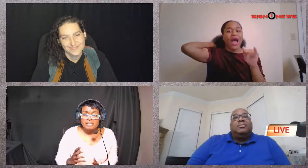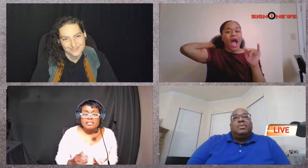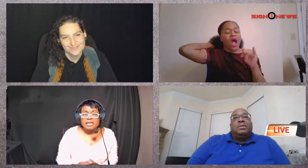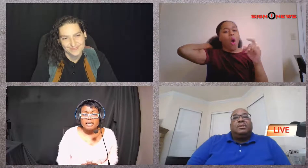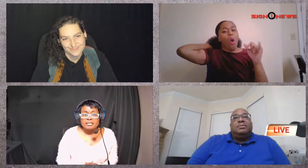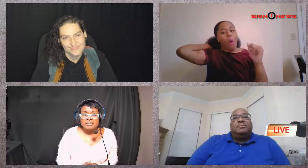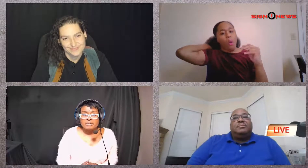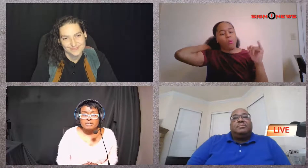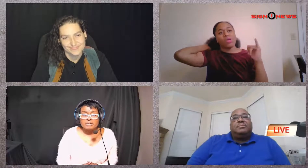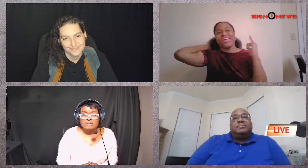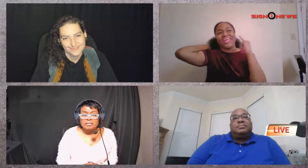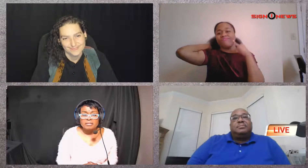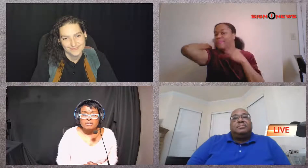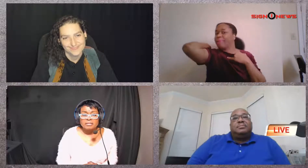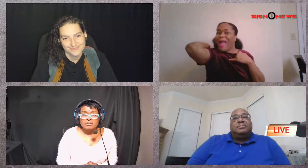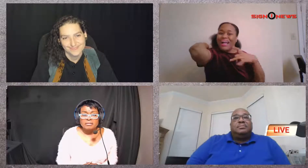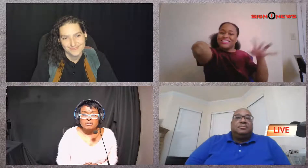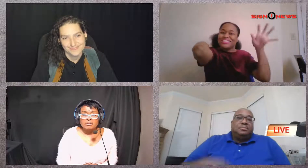And I could see that.